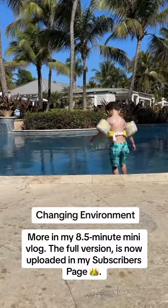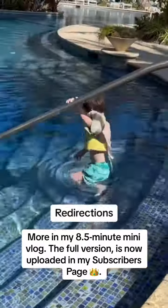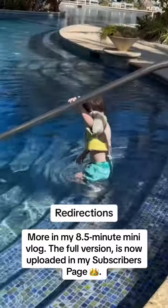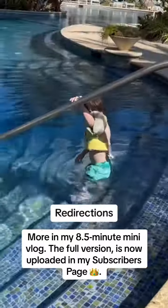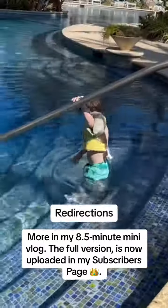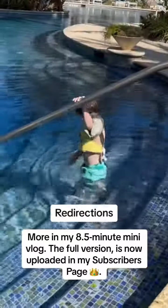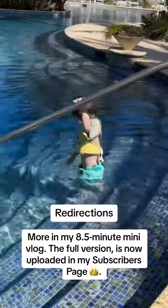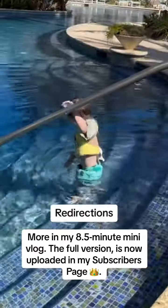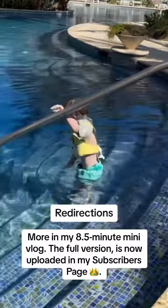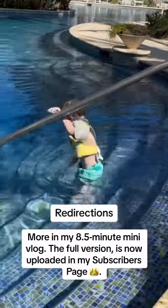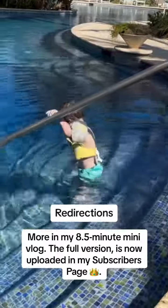You're You're